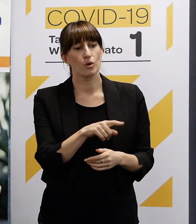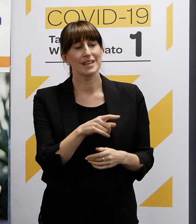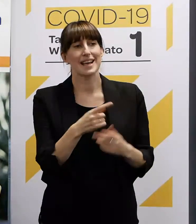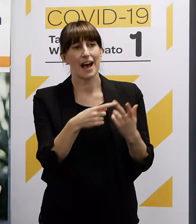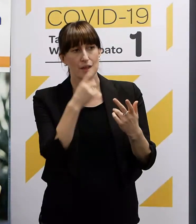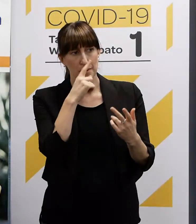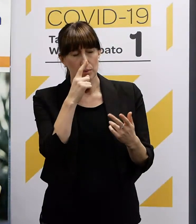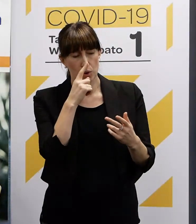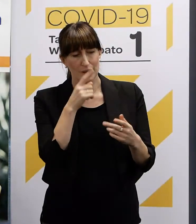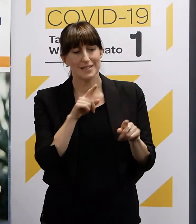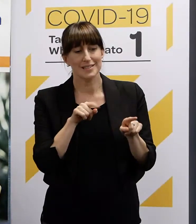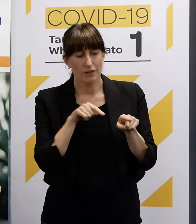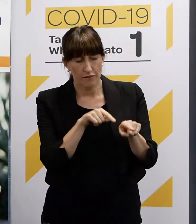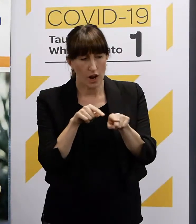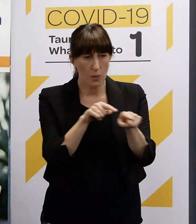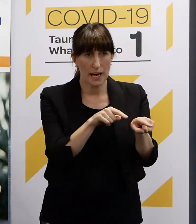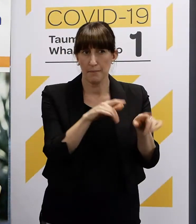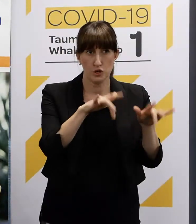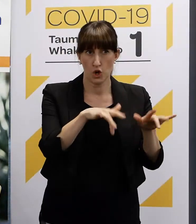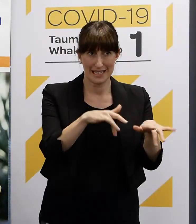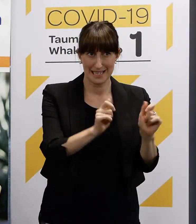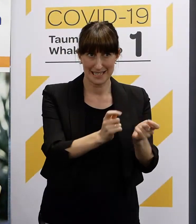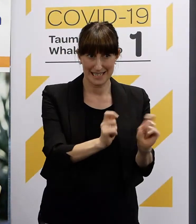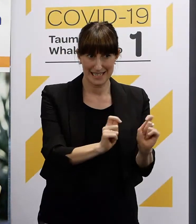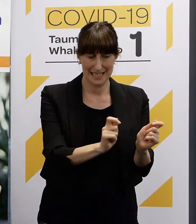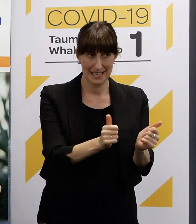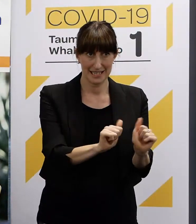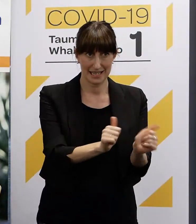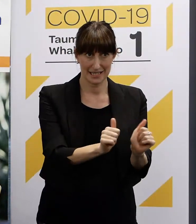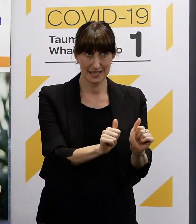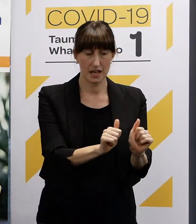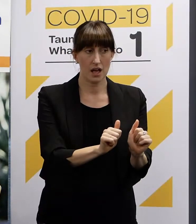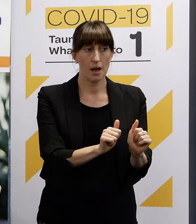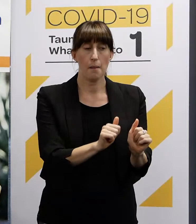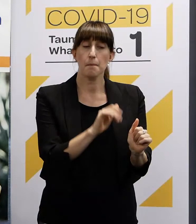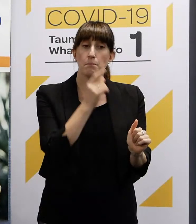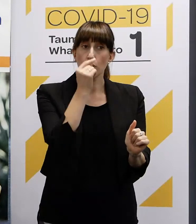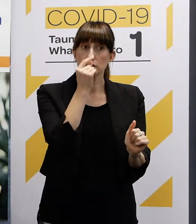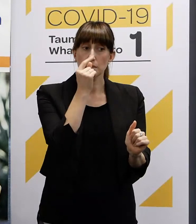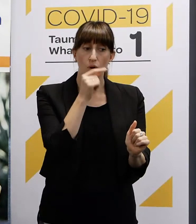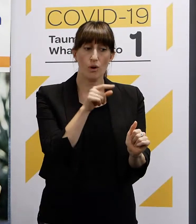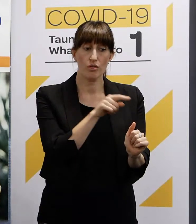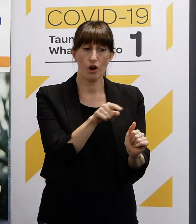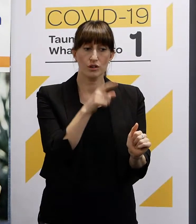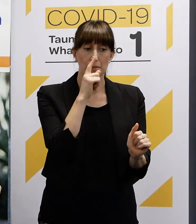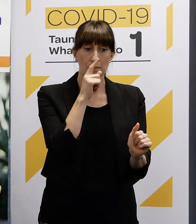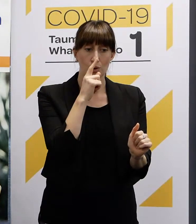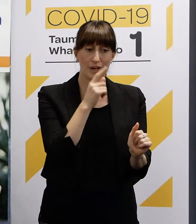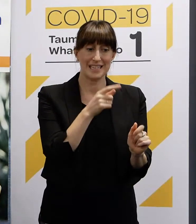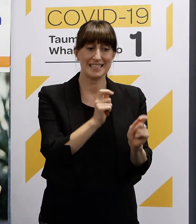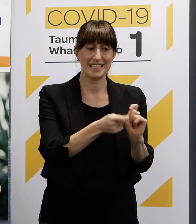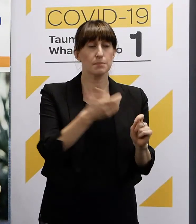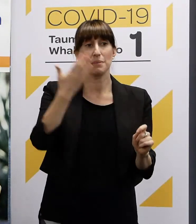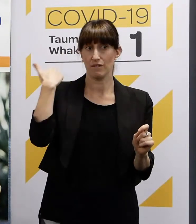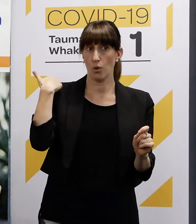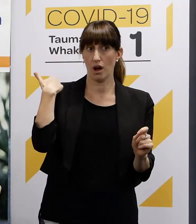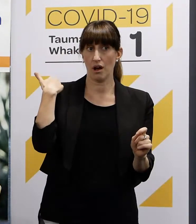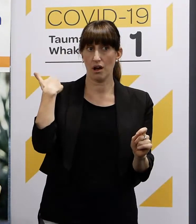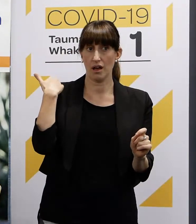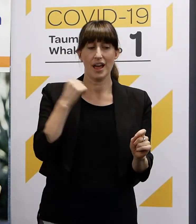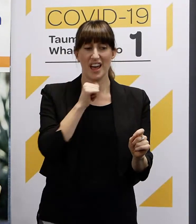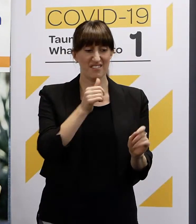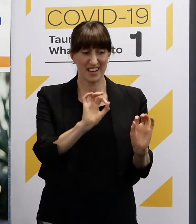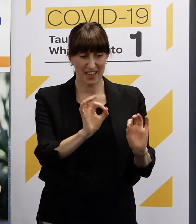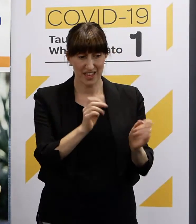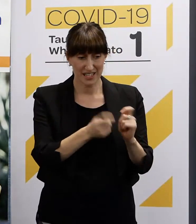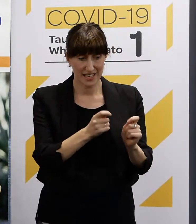up, of course, and it may well be that some of those were tested before they left or have had a test subsequently. If they haven't, then we'll